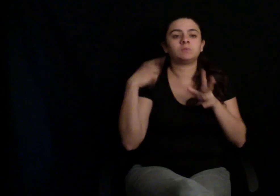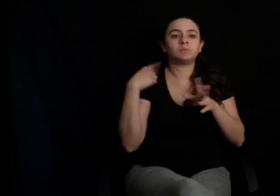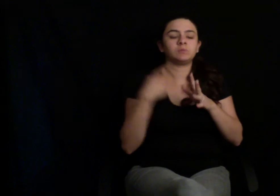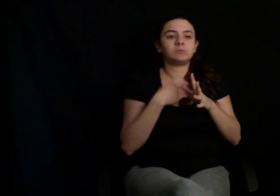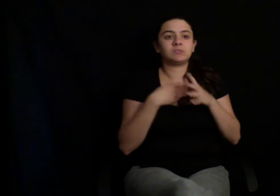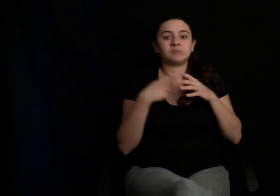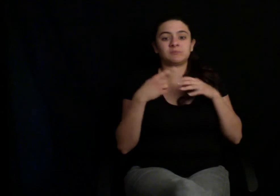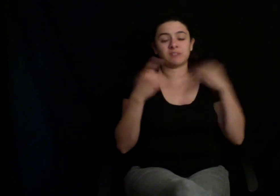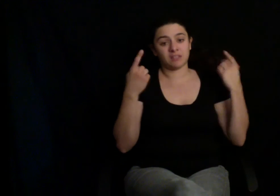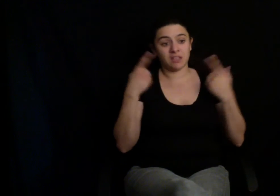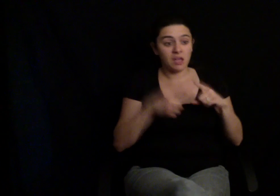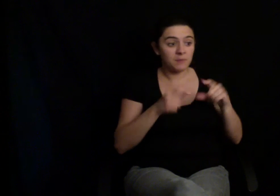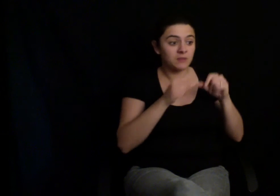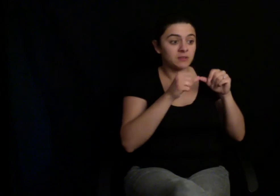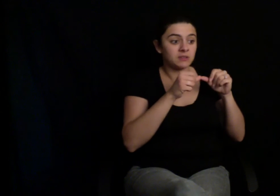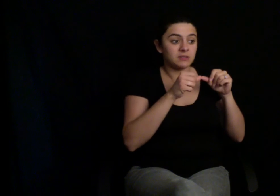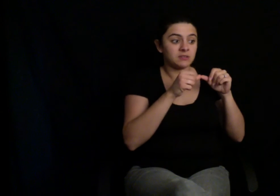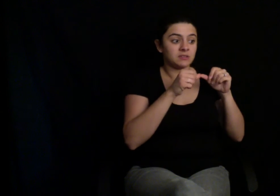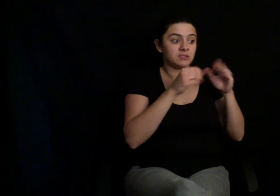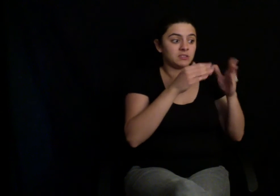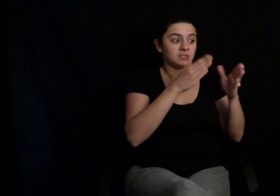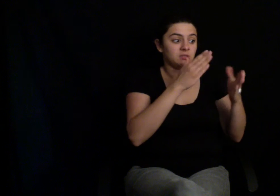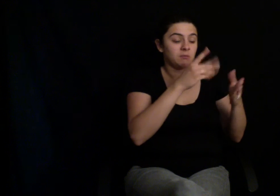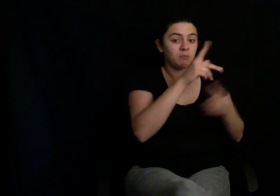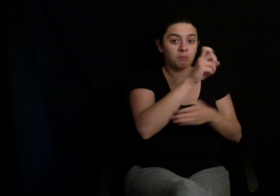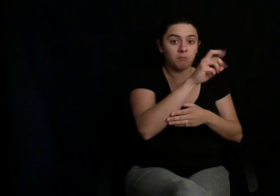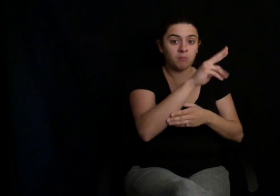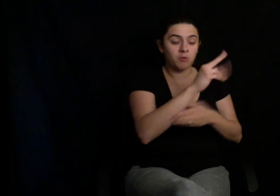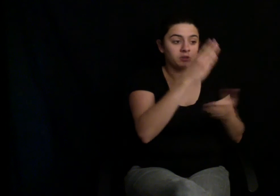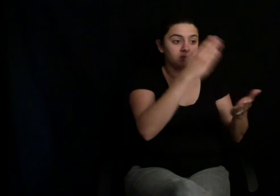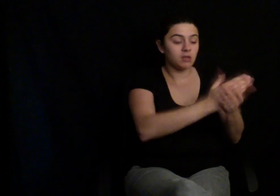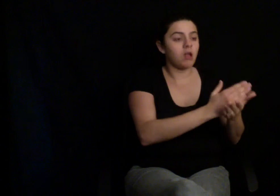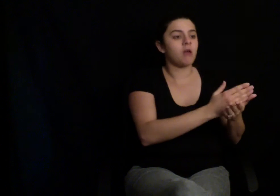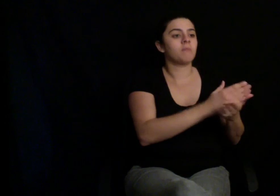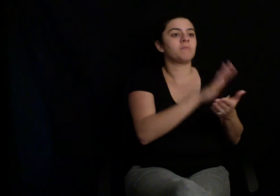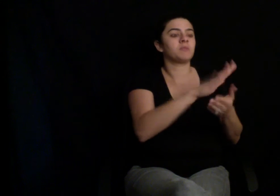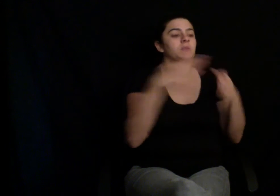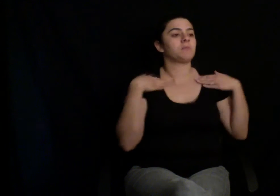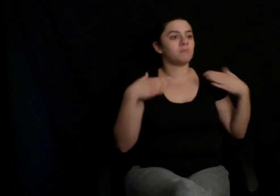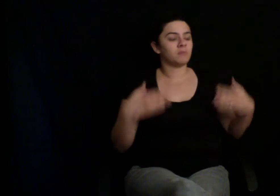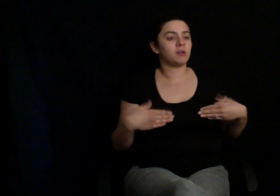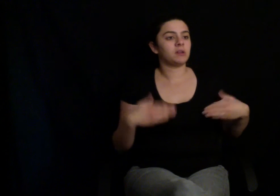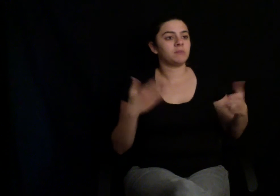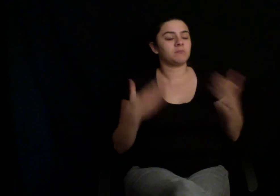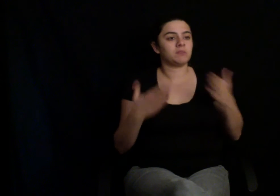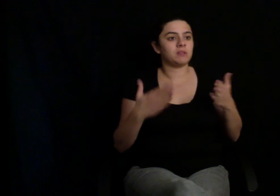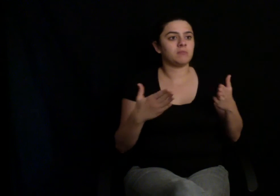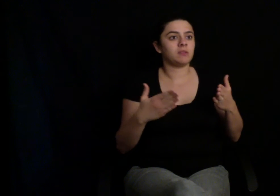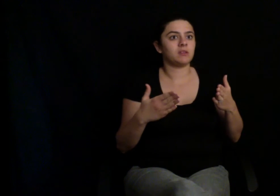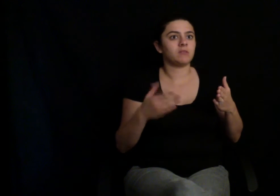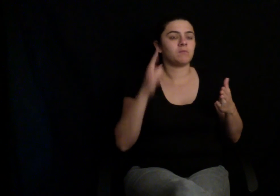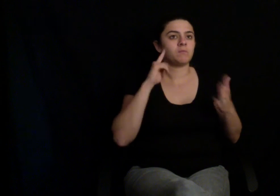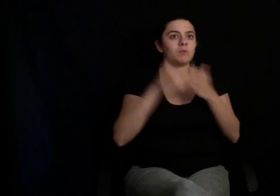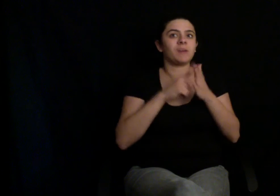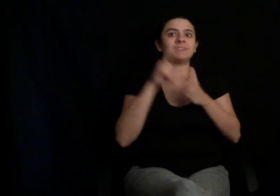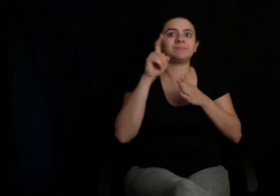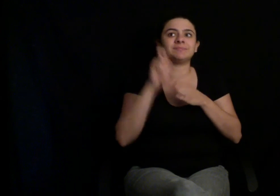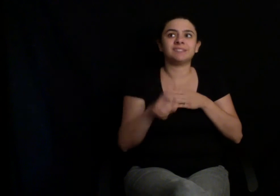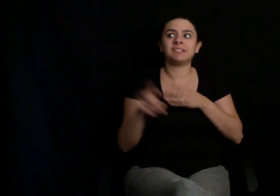to realize that it needs to kick into overdrive to acquire that. And for human beings, that could be increased energy,